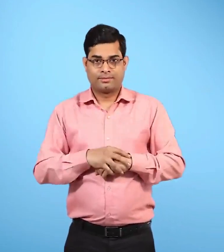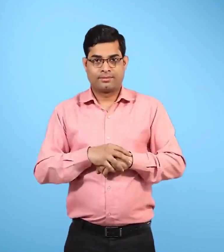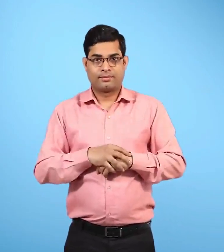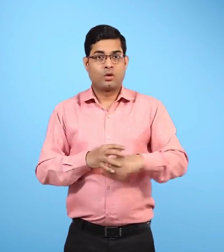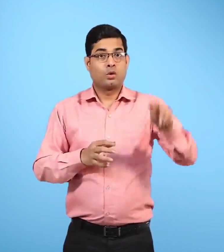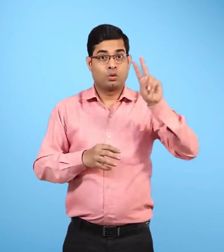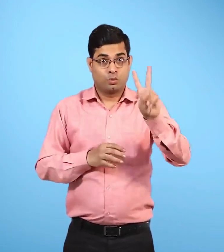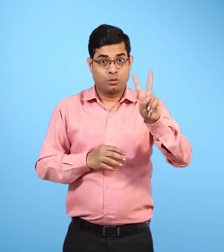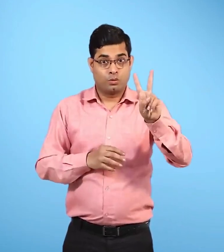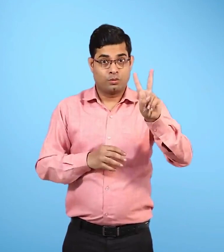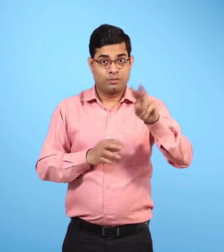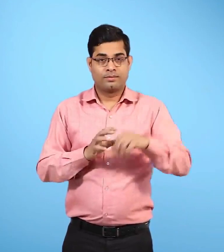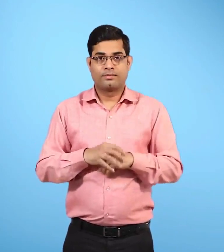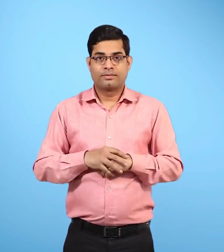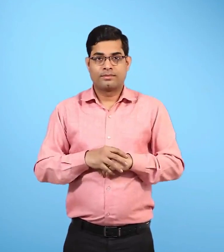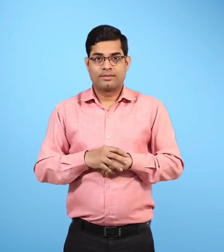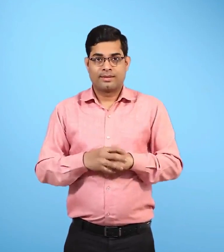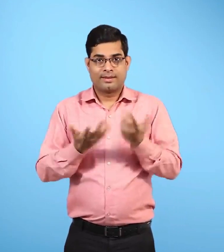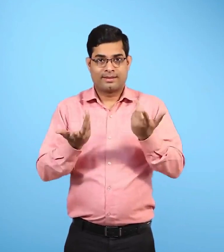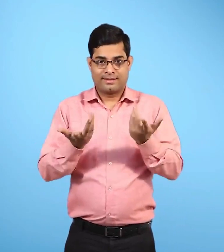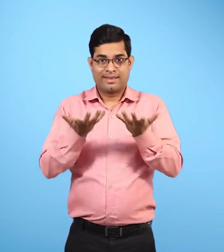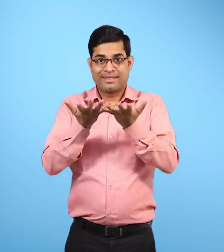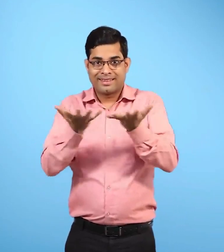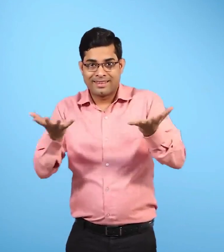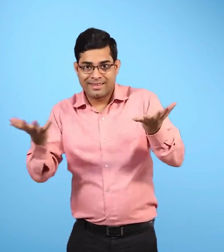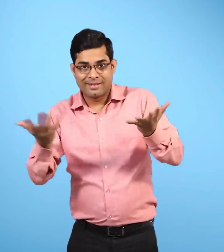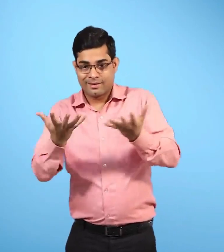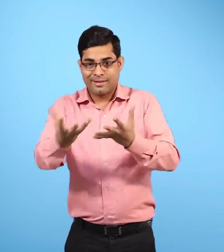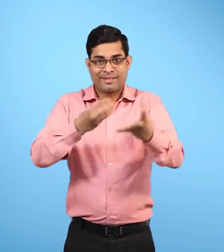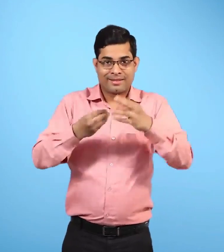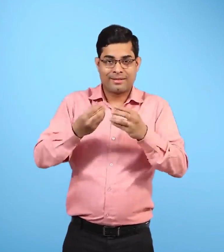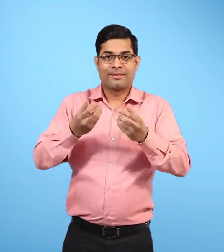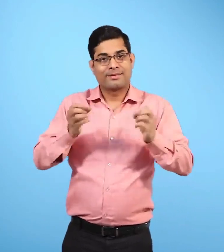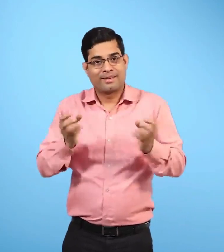2. What things to bring to play.